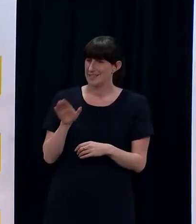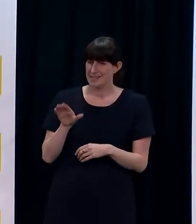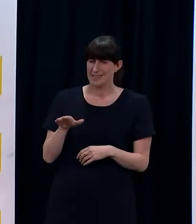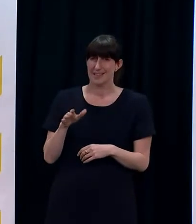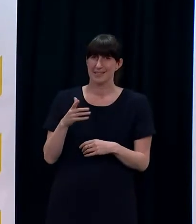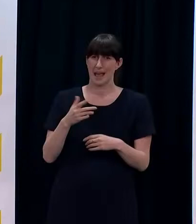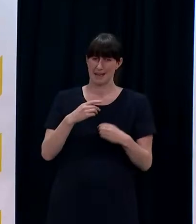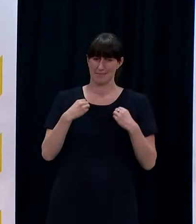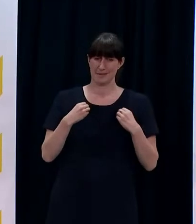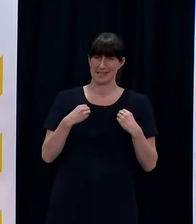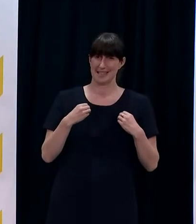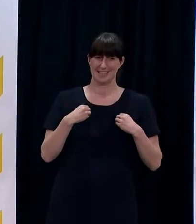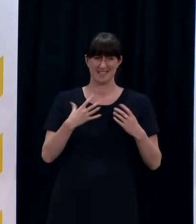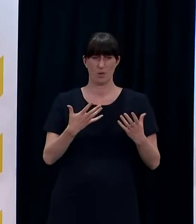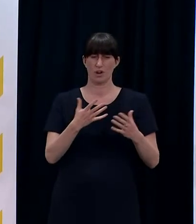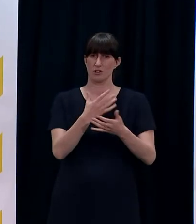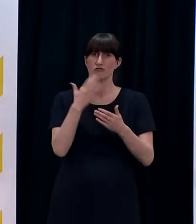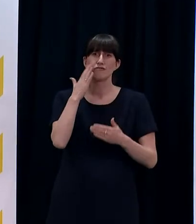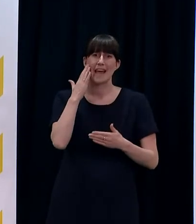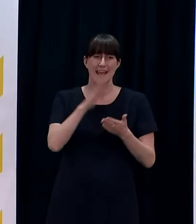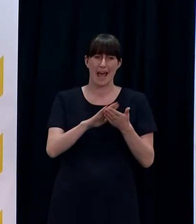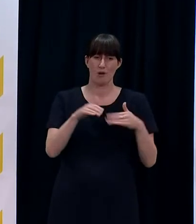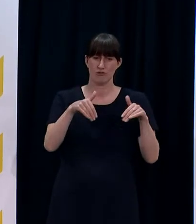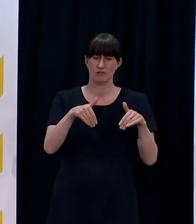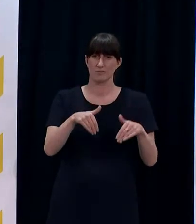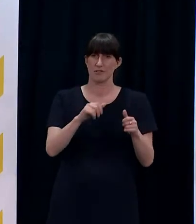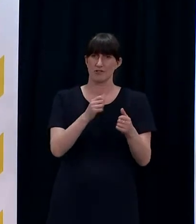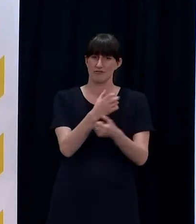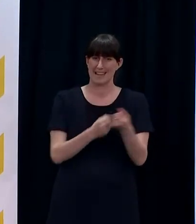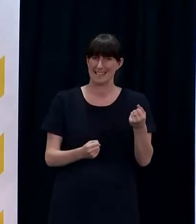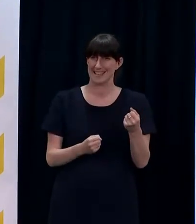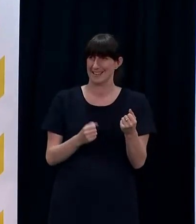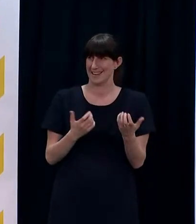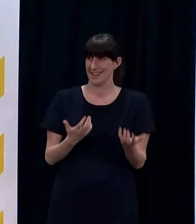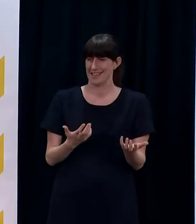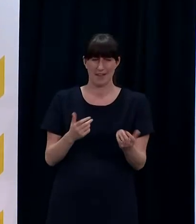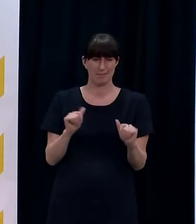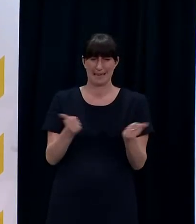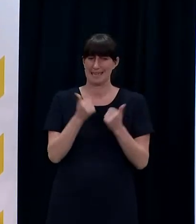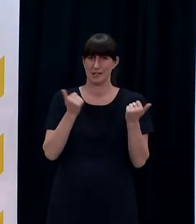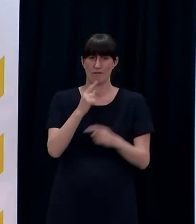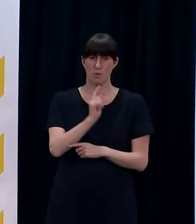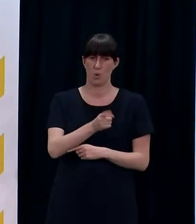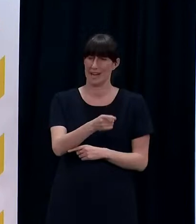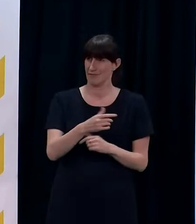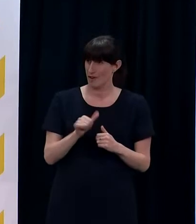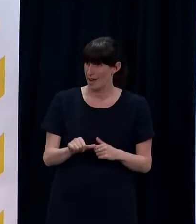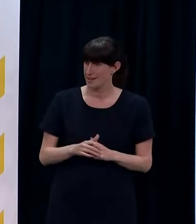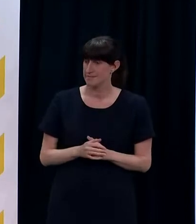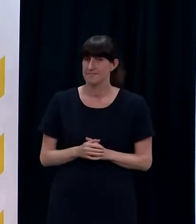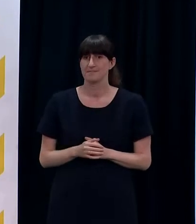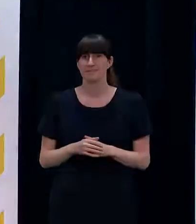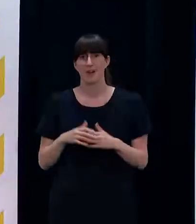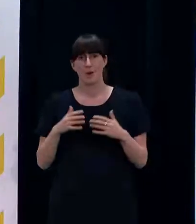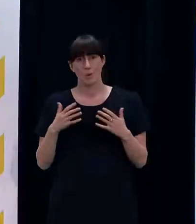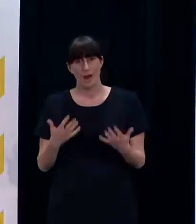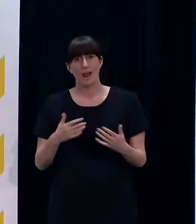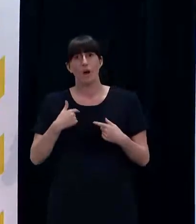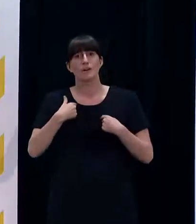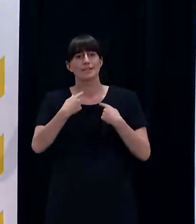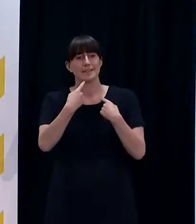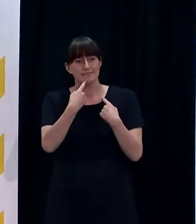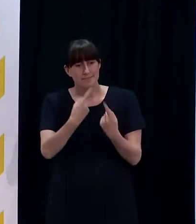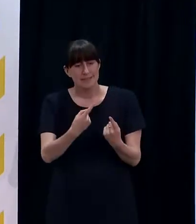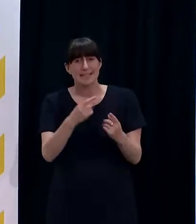of Racing, I only came into the portfolio towards the end of last year. I think the thing I'm trying to achieve here is to give them very